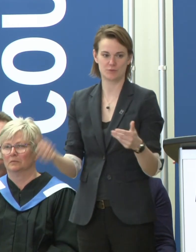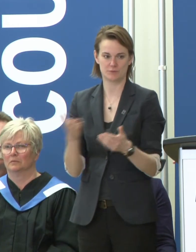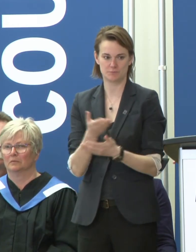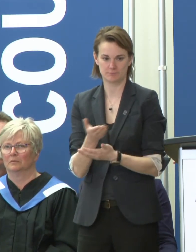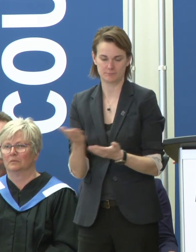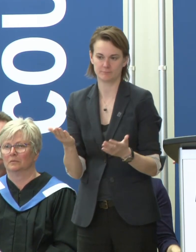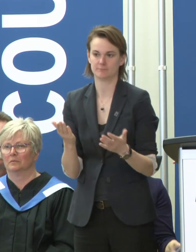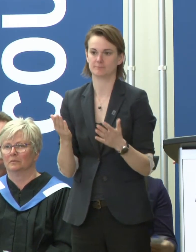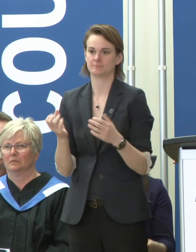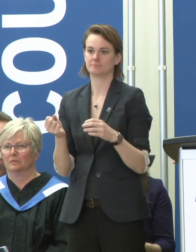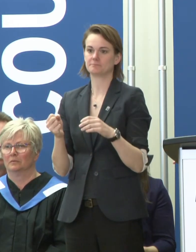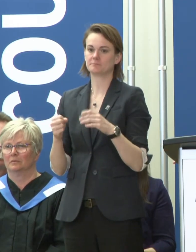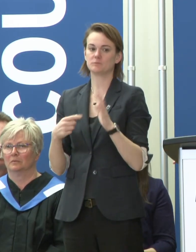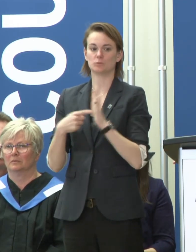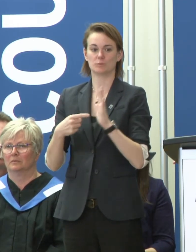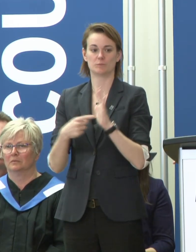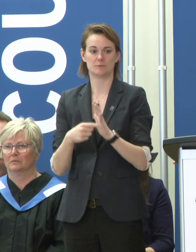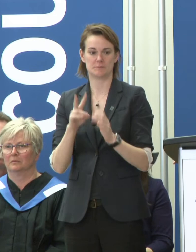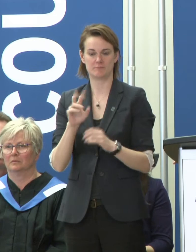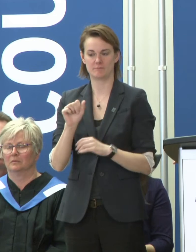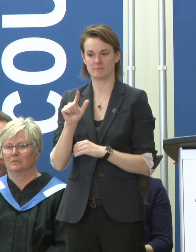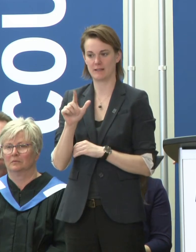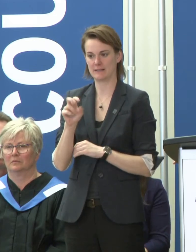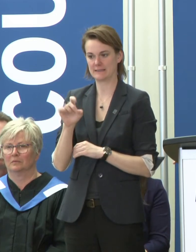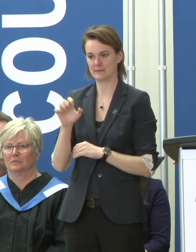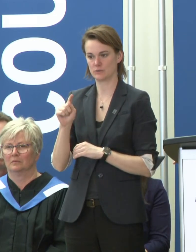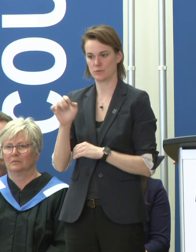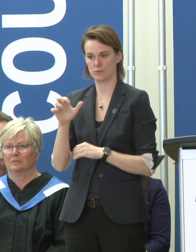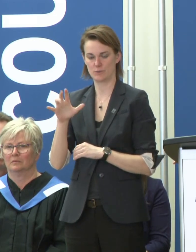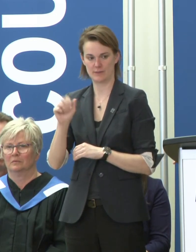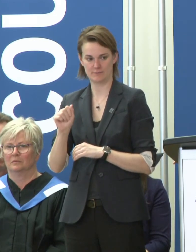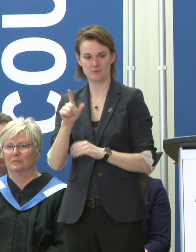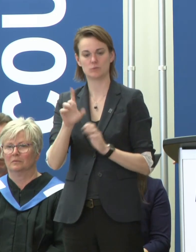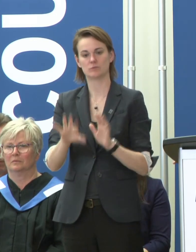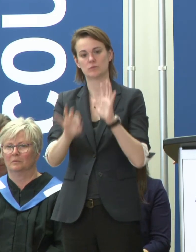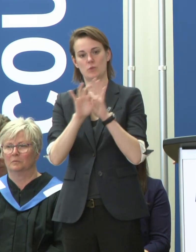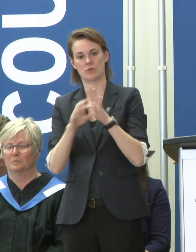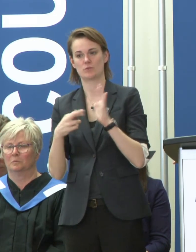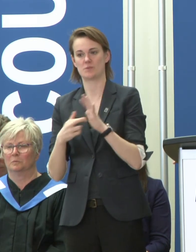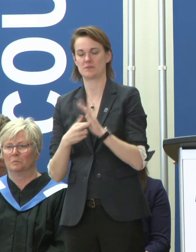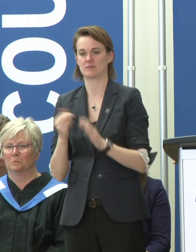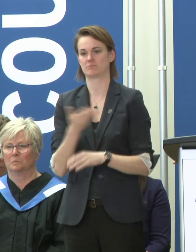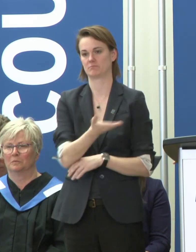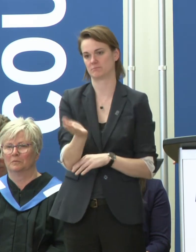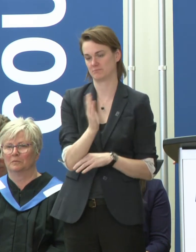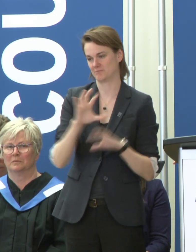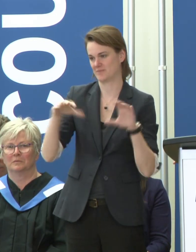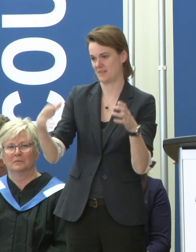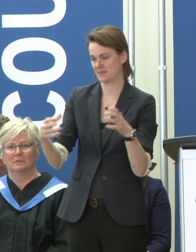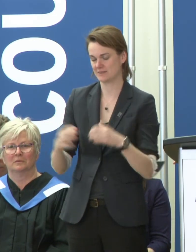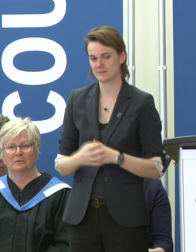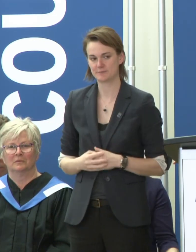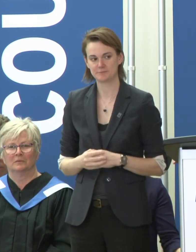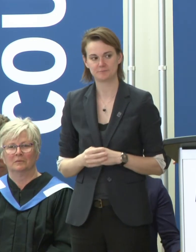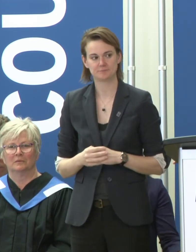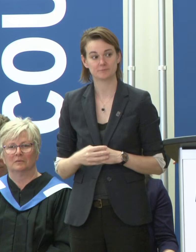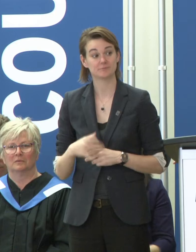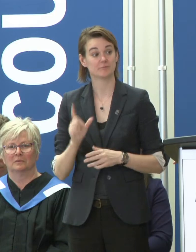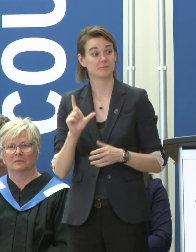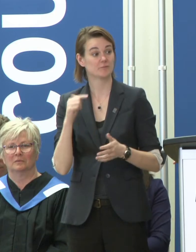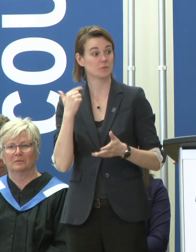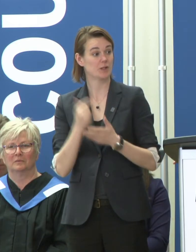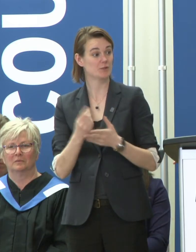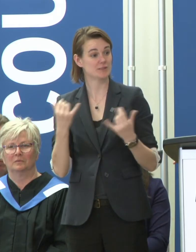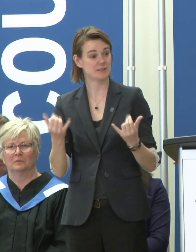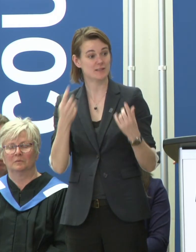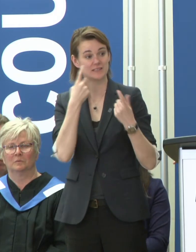as the Shelburne Campus Valedictorian and was chosen to represent the 2019 class. Holly is graduating today from our